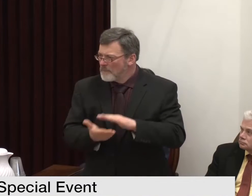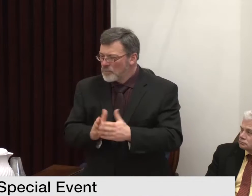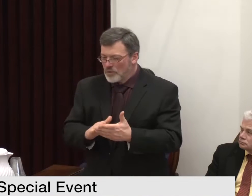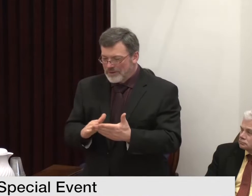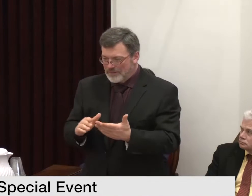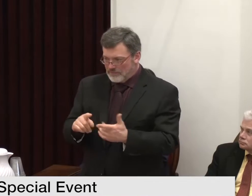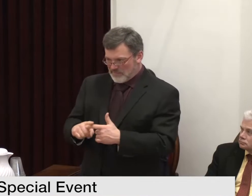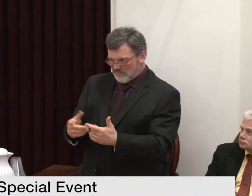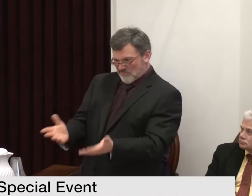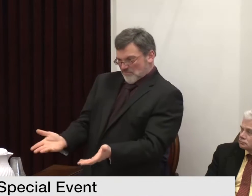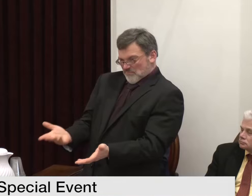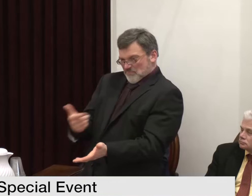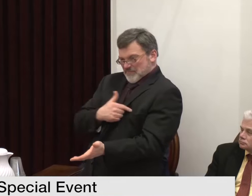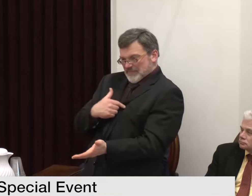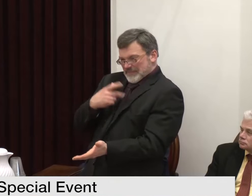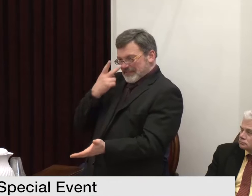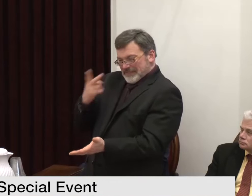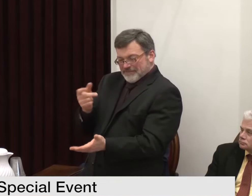You don't have to take it from me.